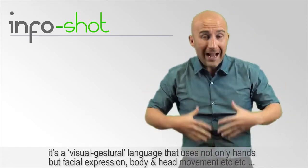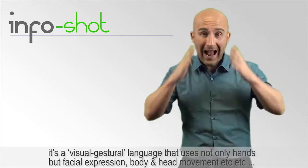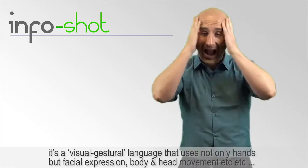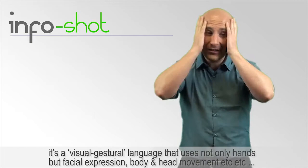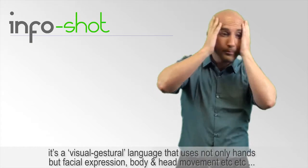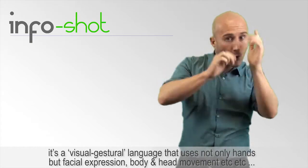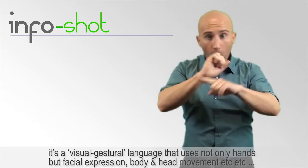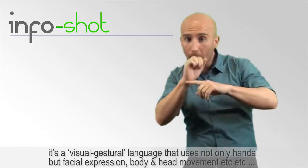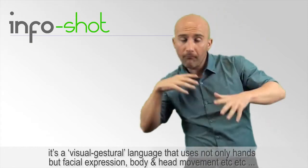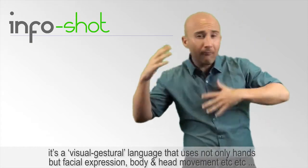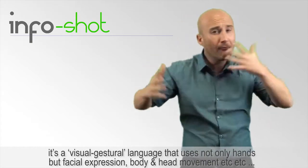head movements.